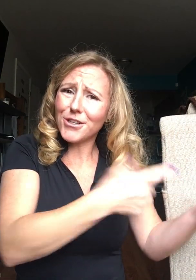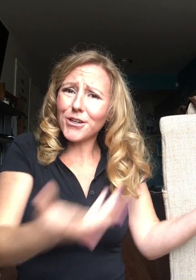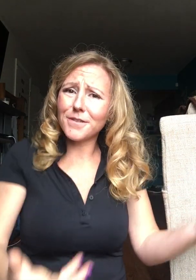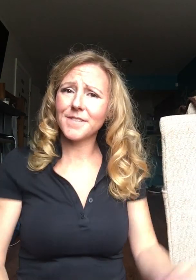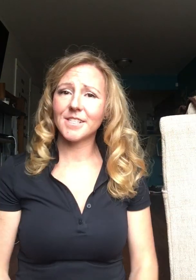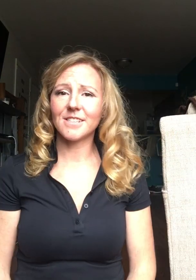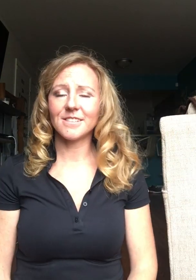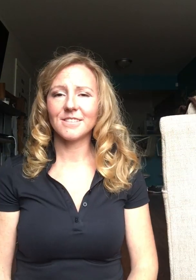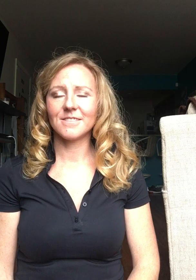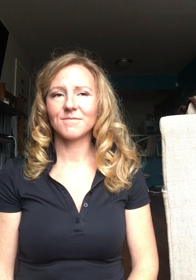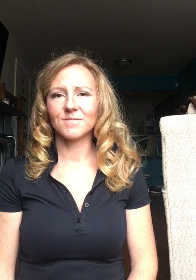deserves.